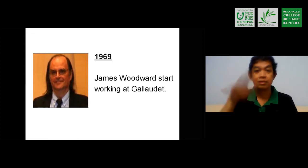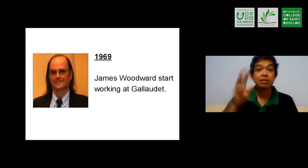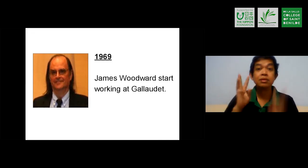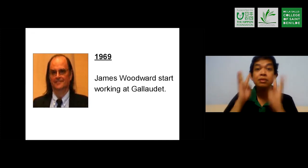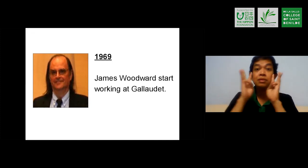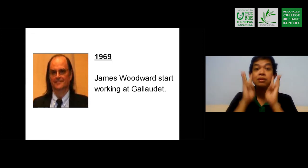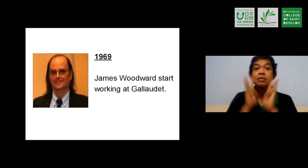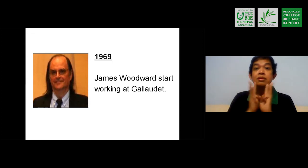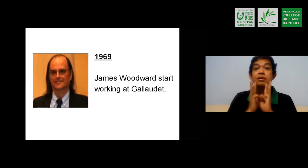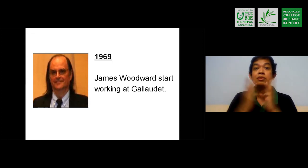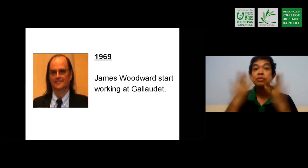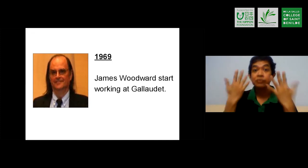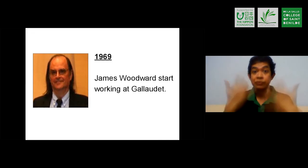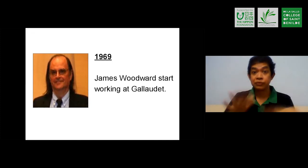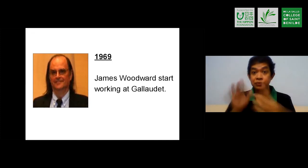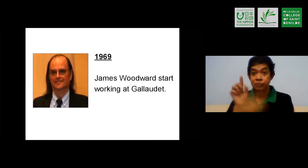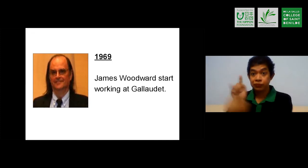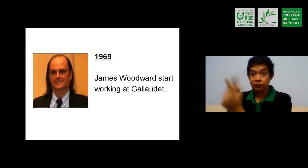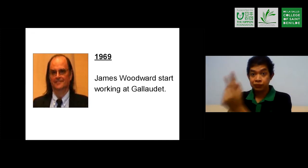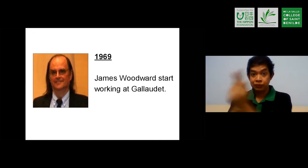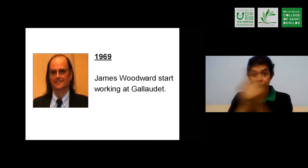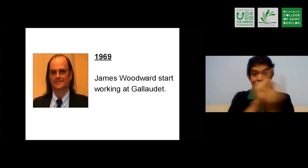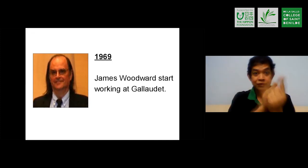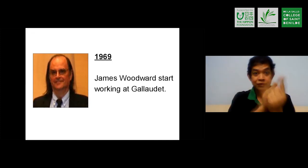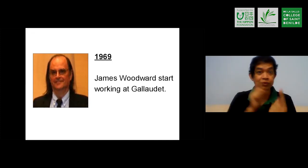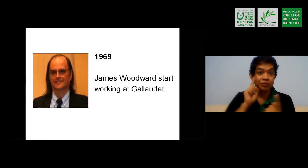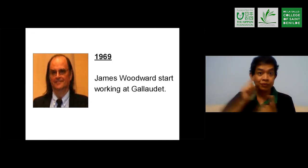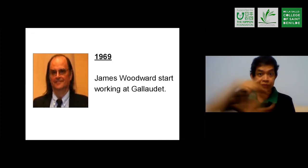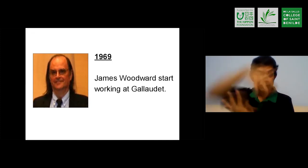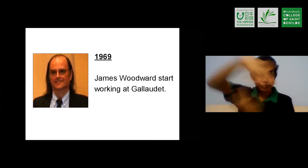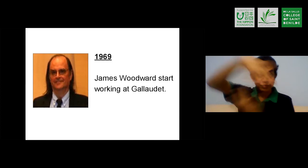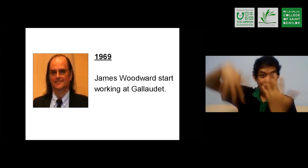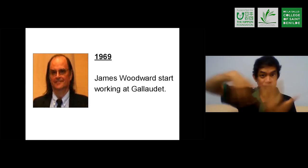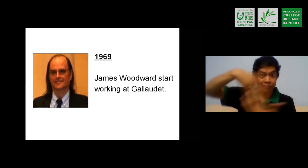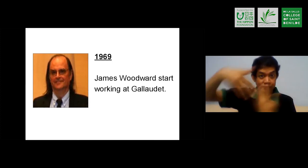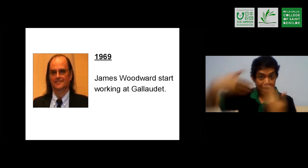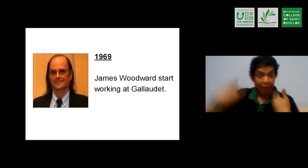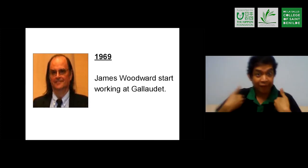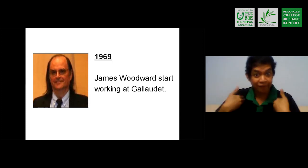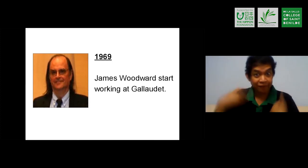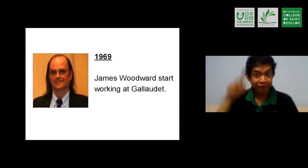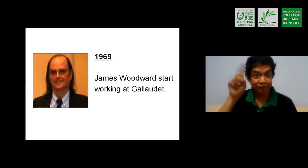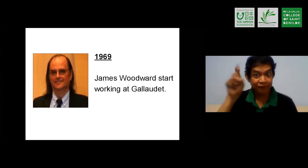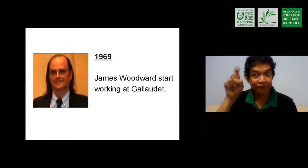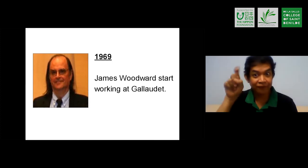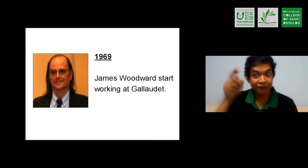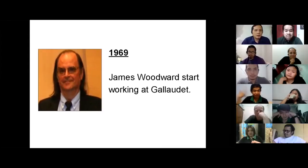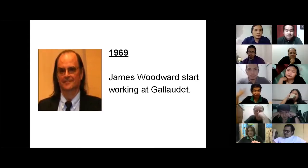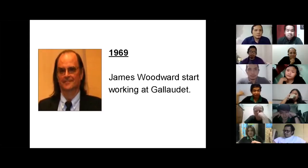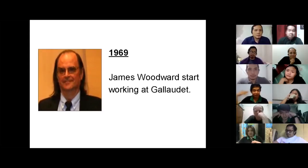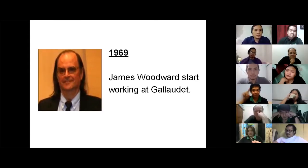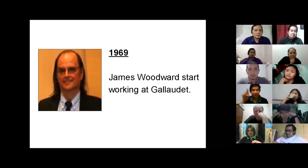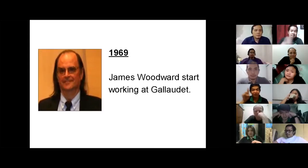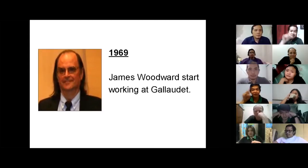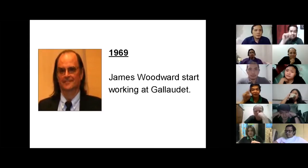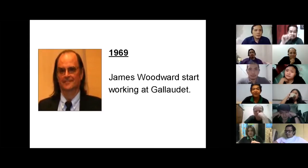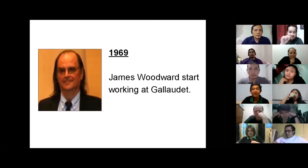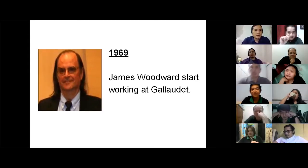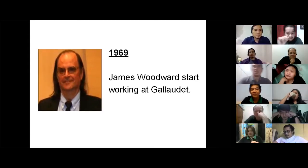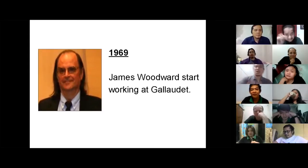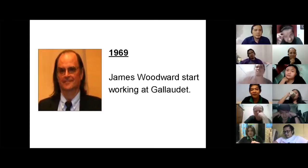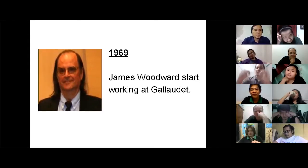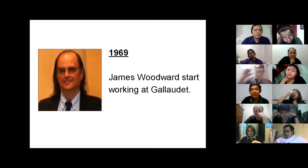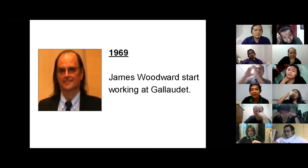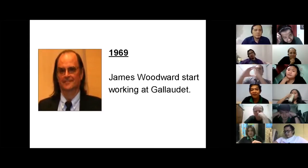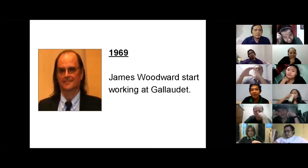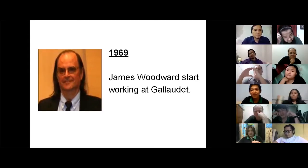So now I'll ask you a question. Was he involved in the deaf community? Has